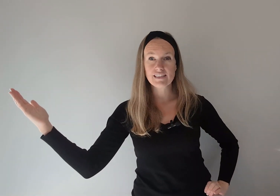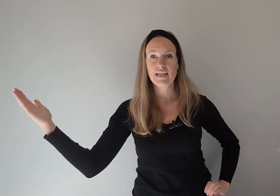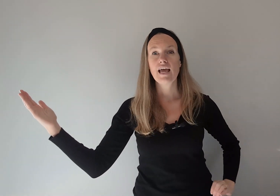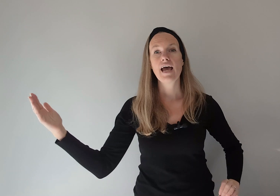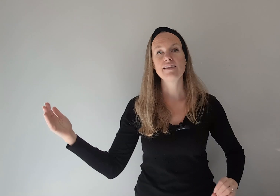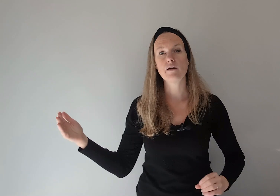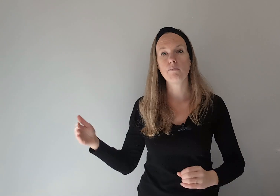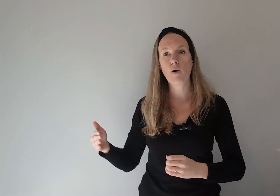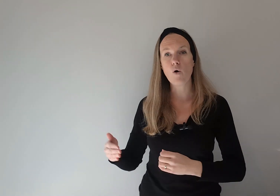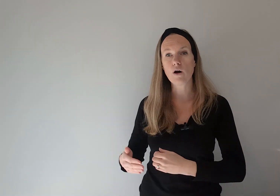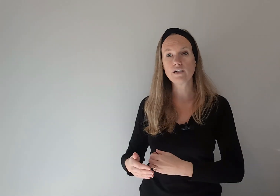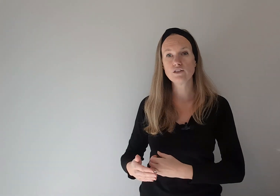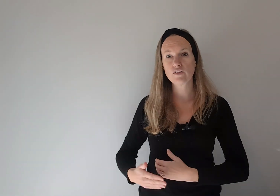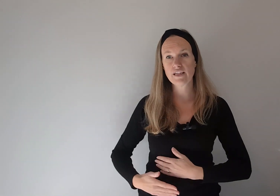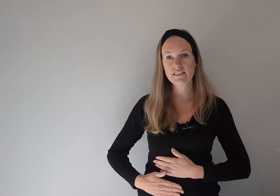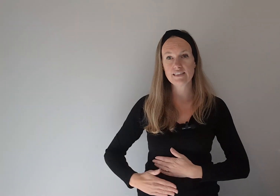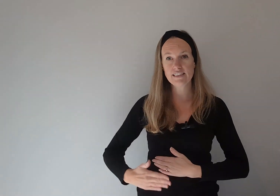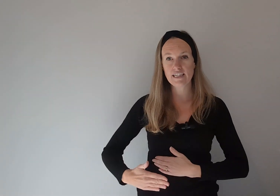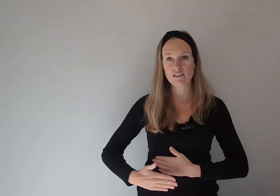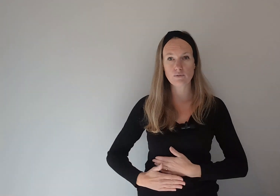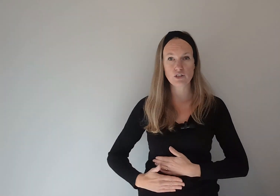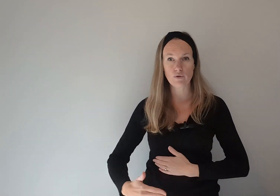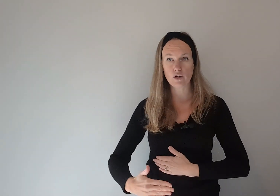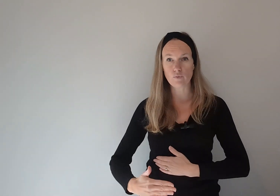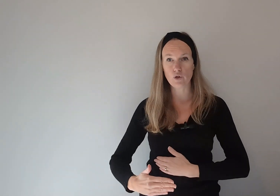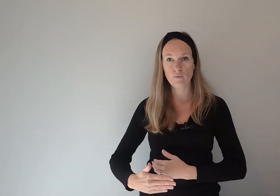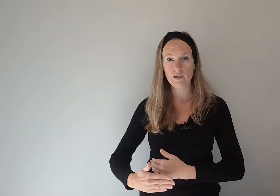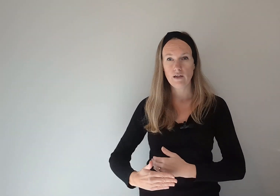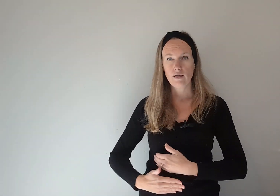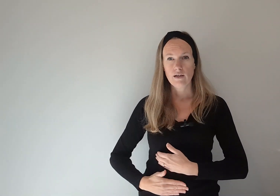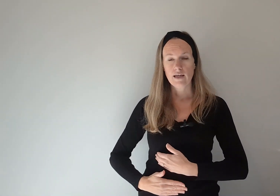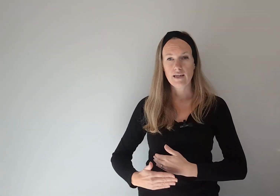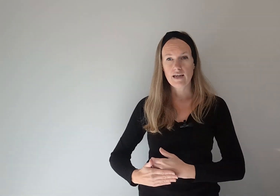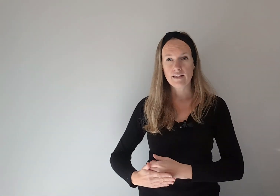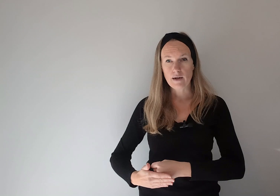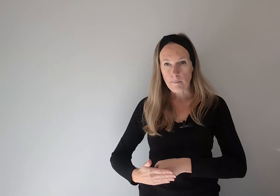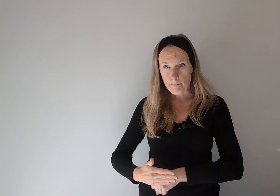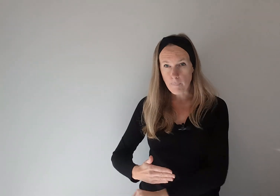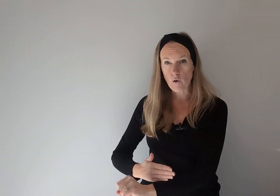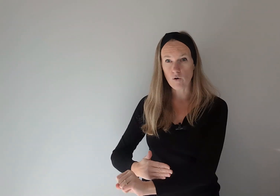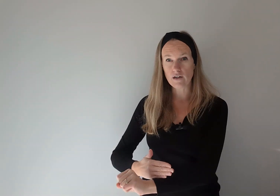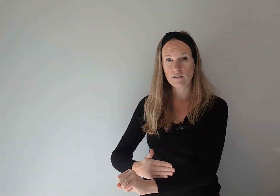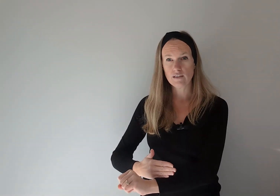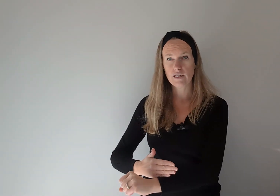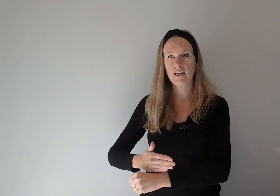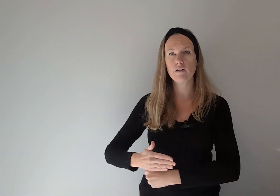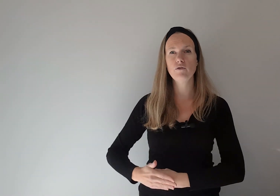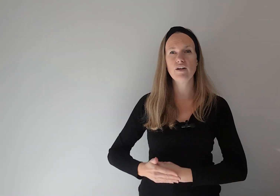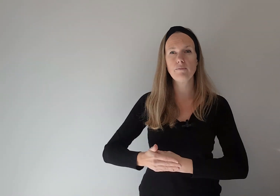Christ, and then born. So for this hand is almost showing your womb, okay? And then born, okay? I'm gonna move it up a